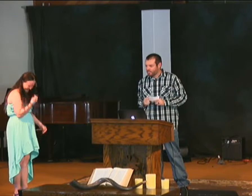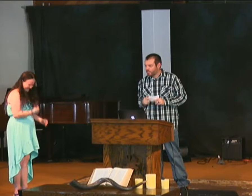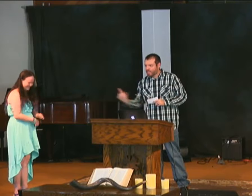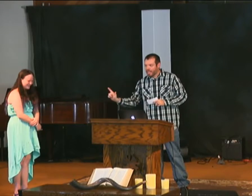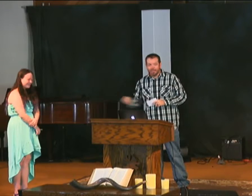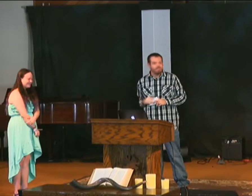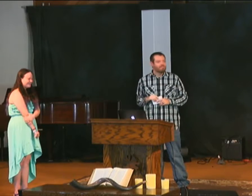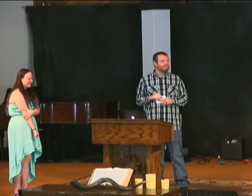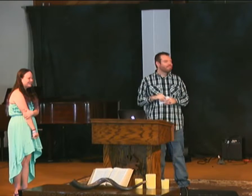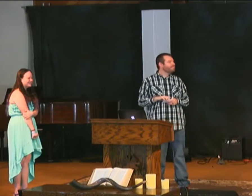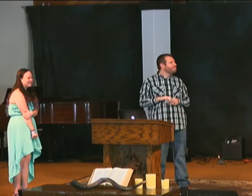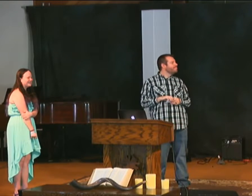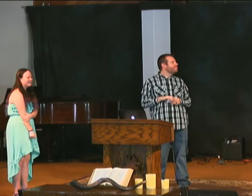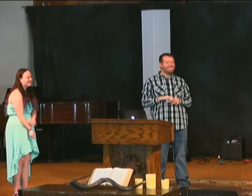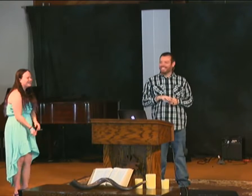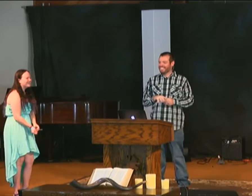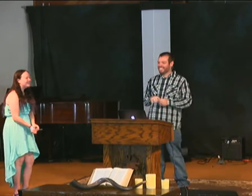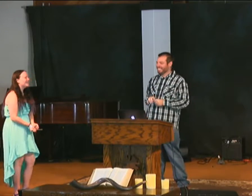Starts with the L.